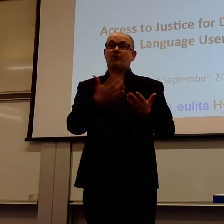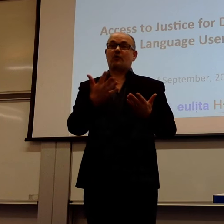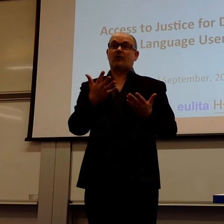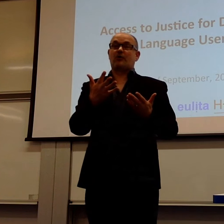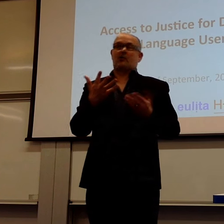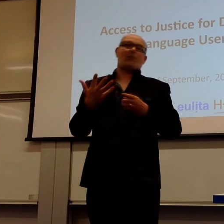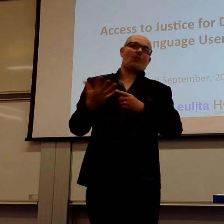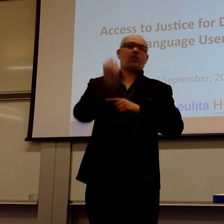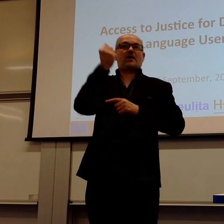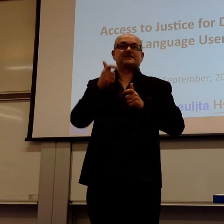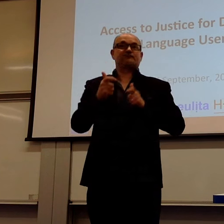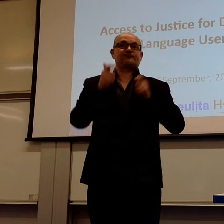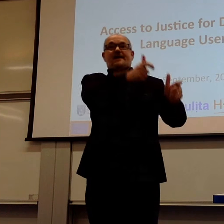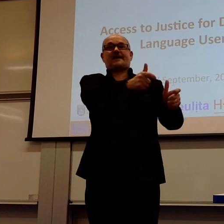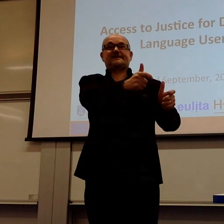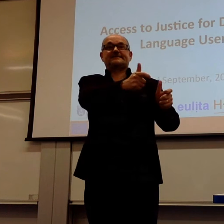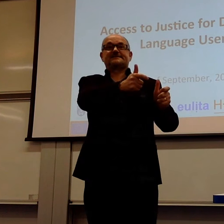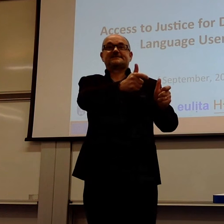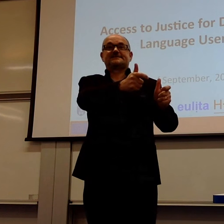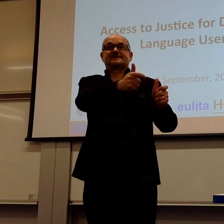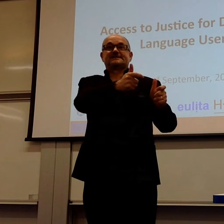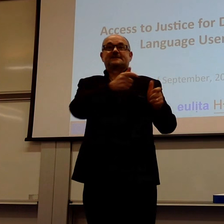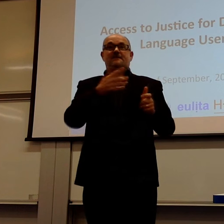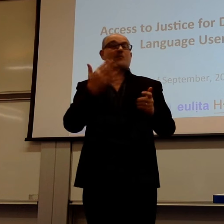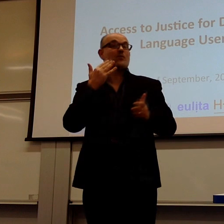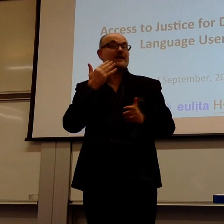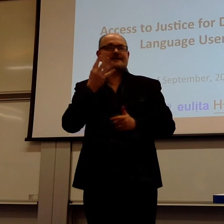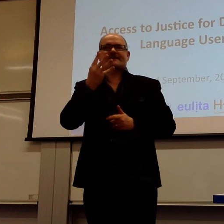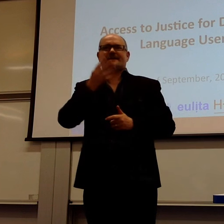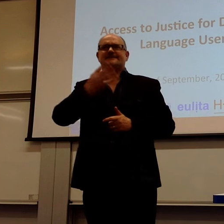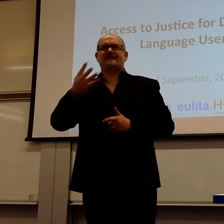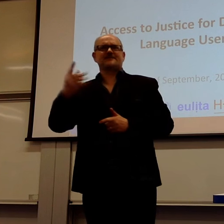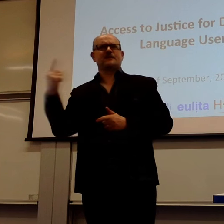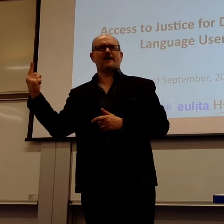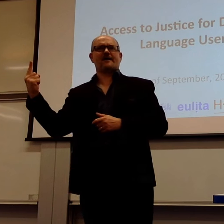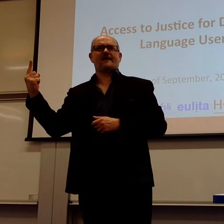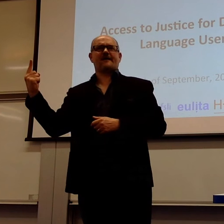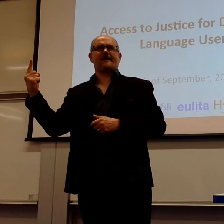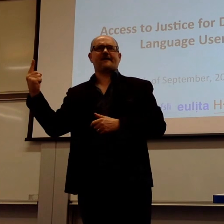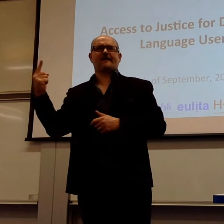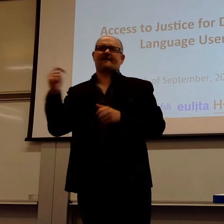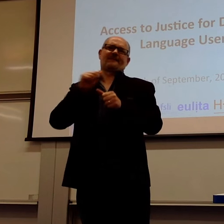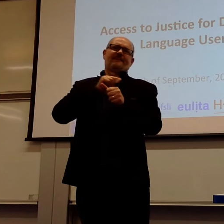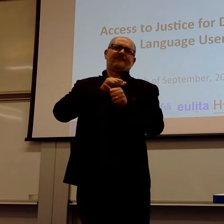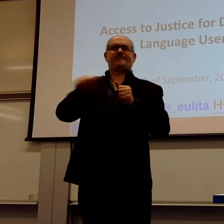everything that was unseen and unheard. So this book was won a prize back in